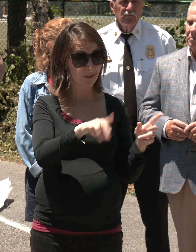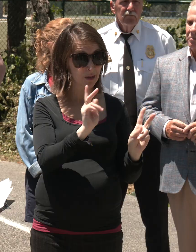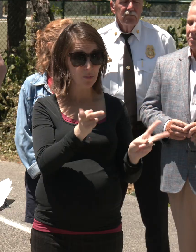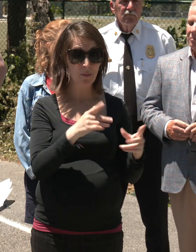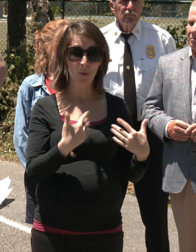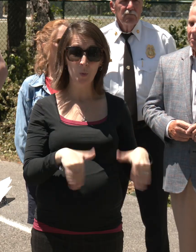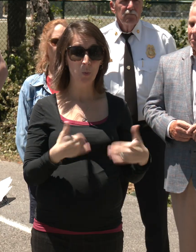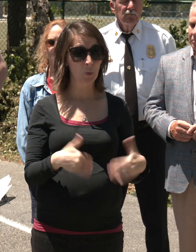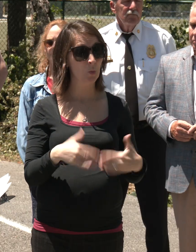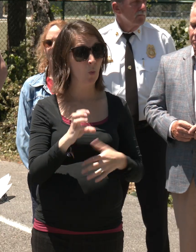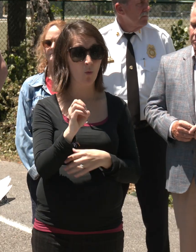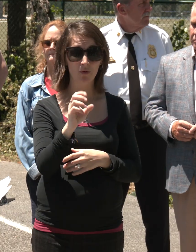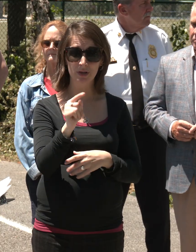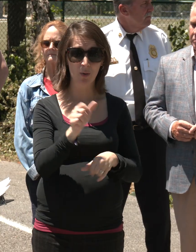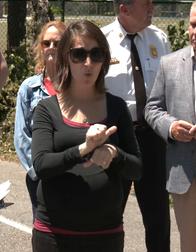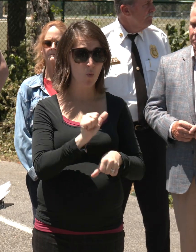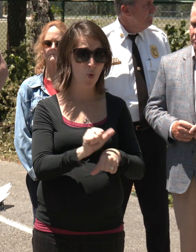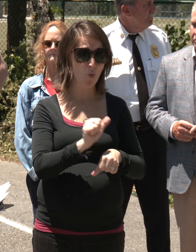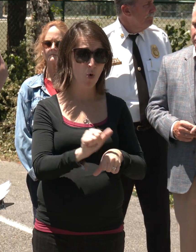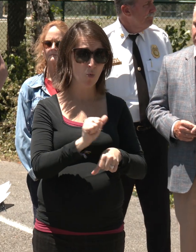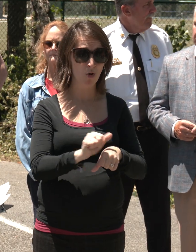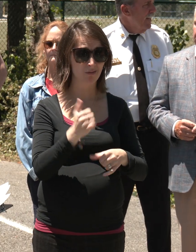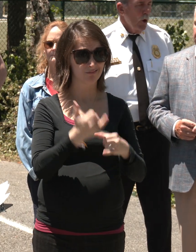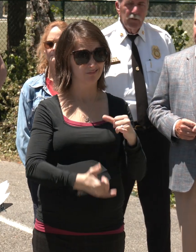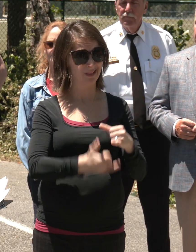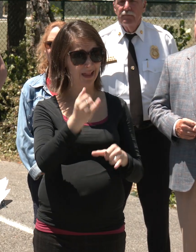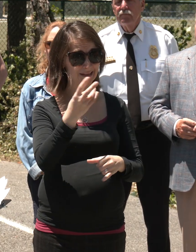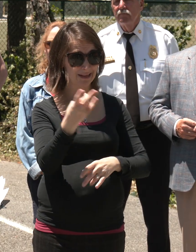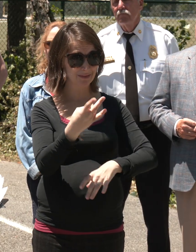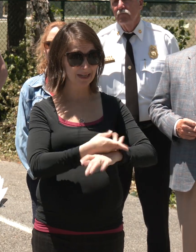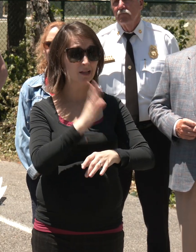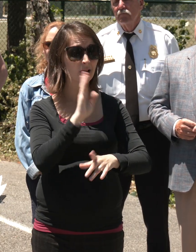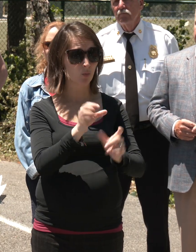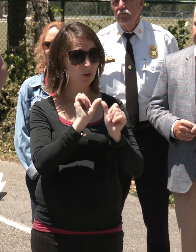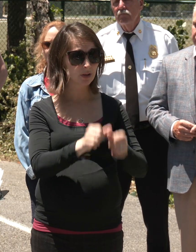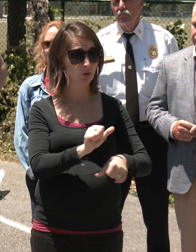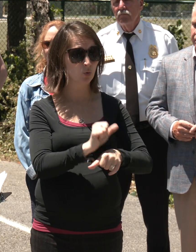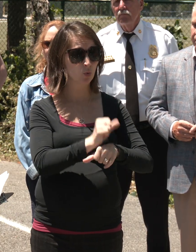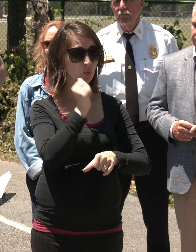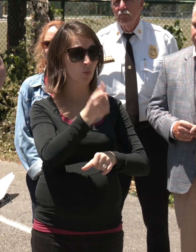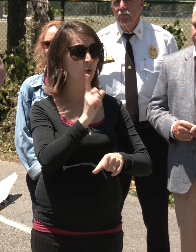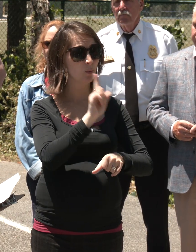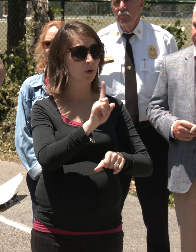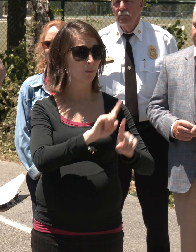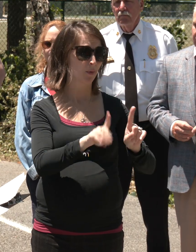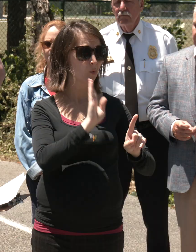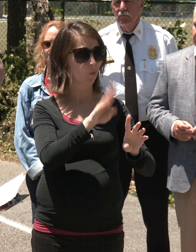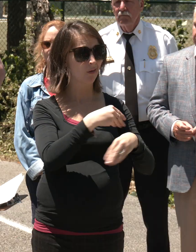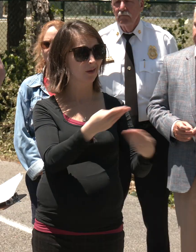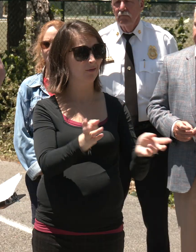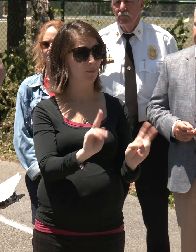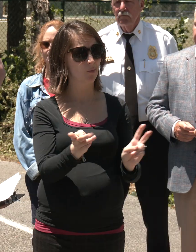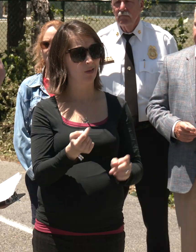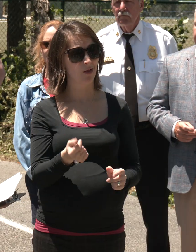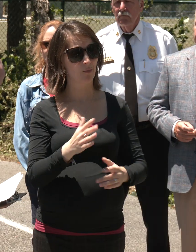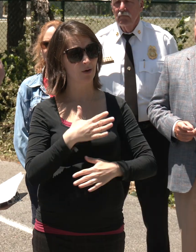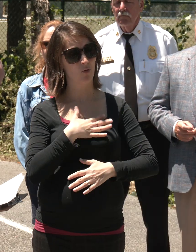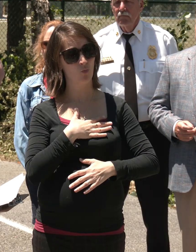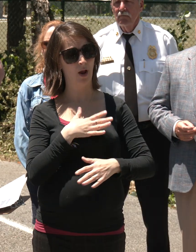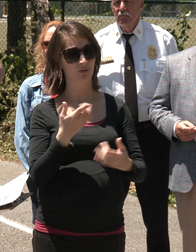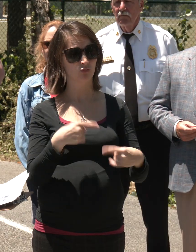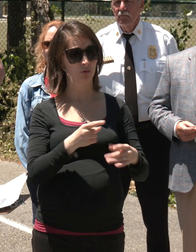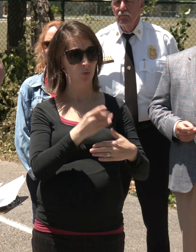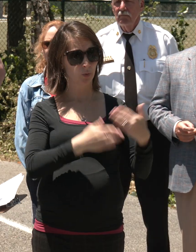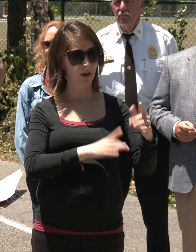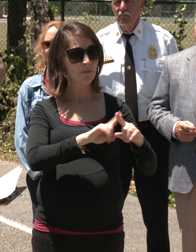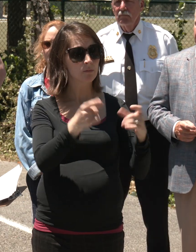working overtime for the last 7 days. They'll continue to work tomorrow, but we are going to give folks a little bit of a rest over the weekend. However,